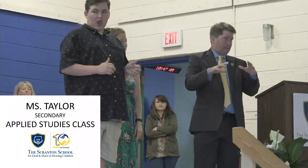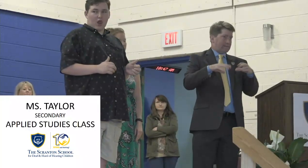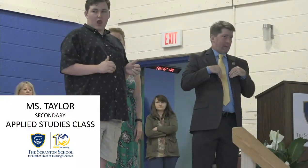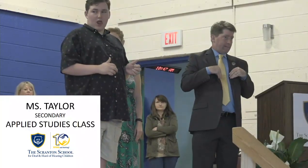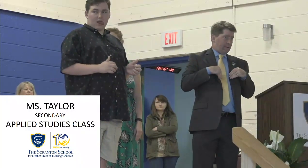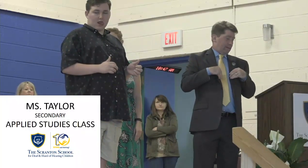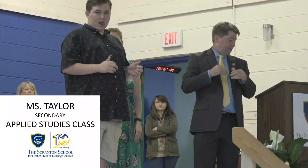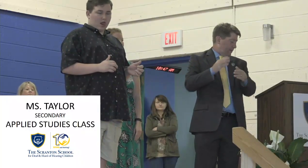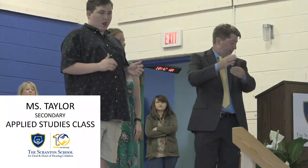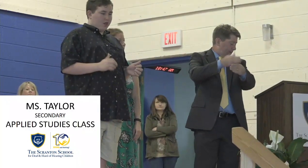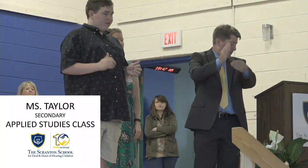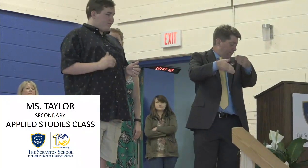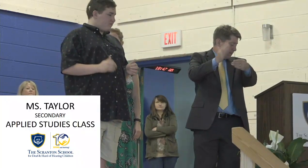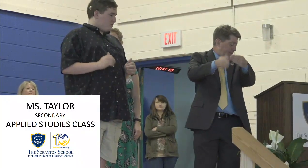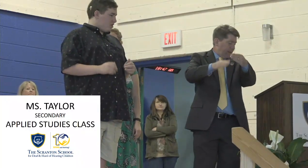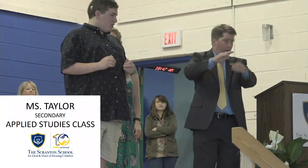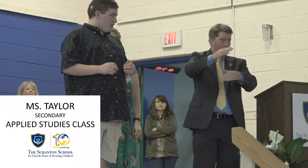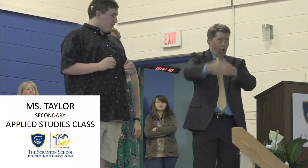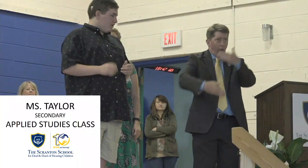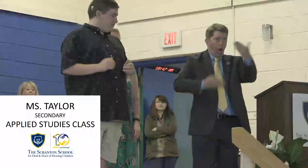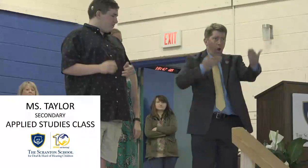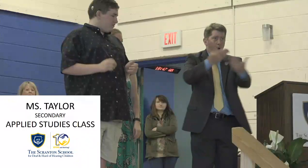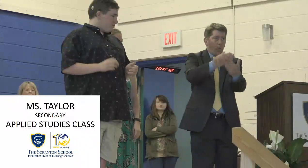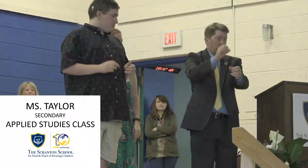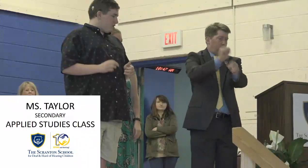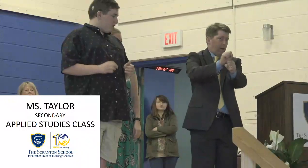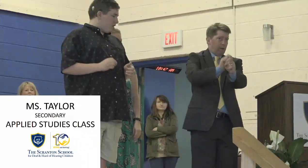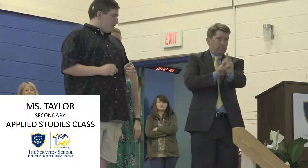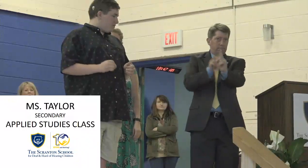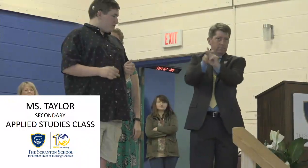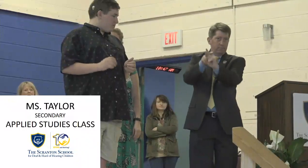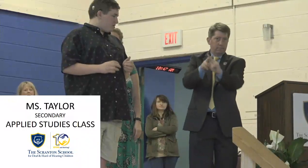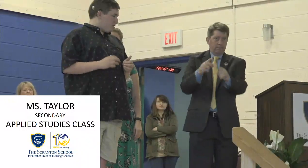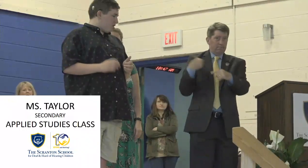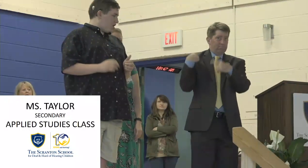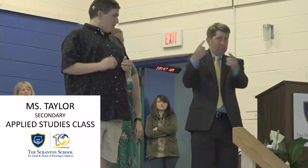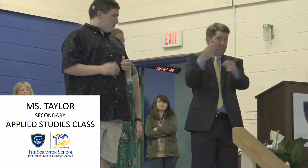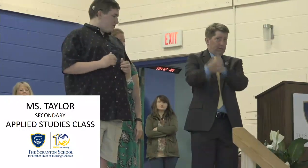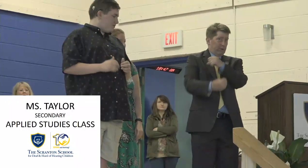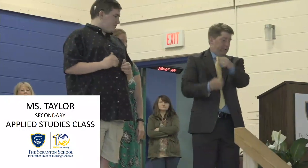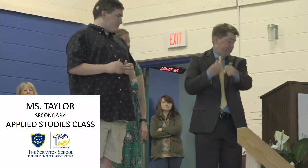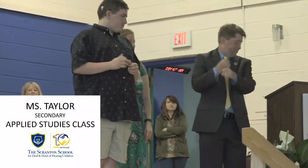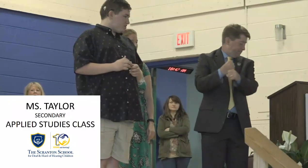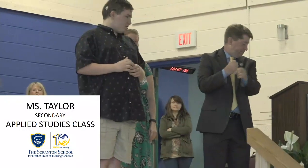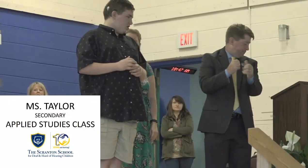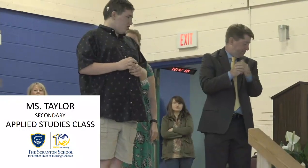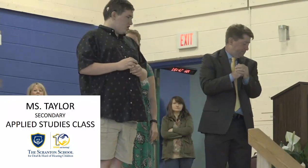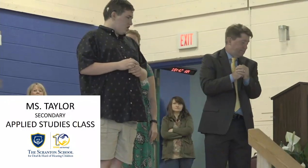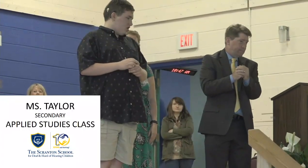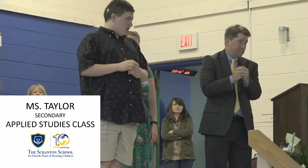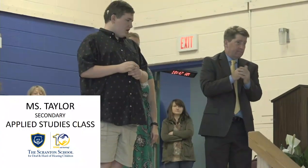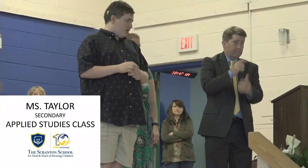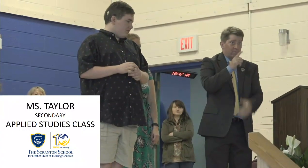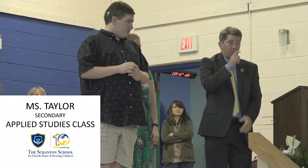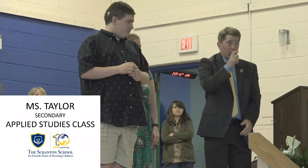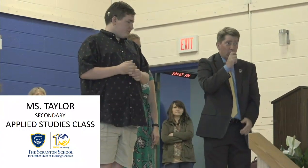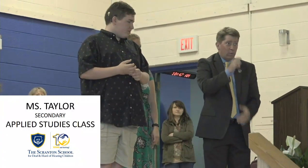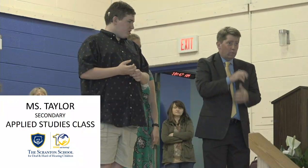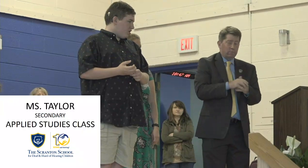a person who accepts and completes all jobs that are given to him this year. And it goes to